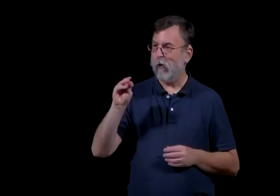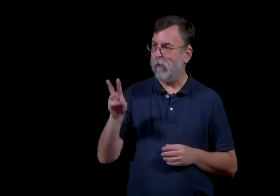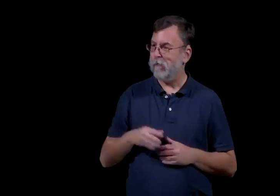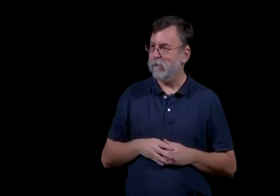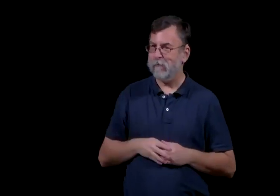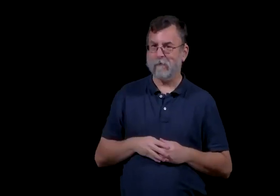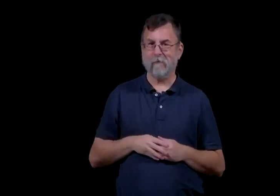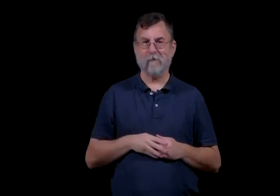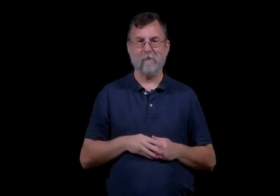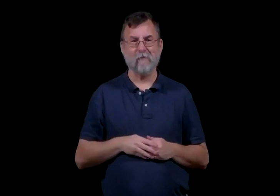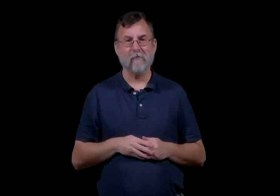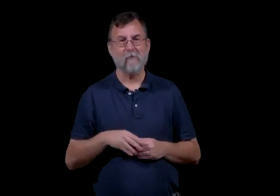Wow.